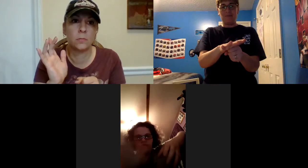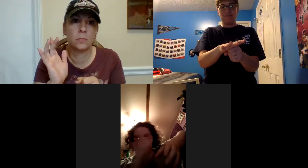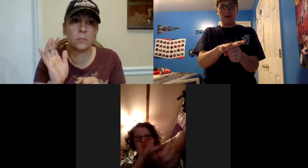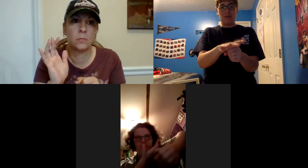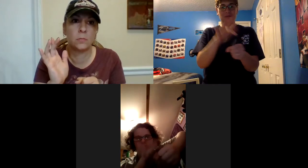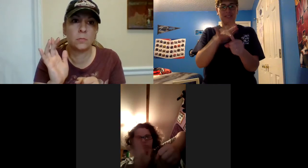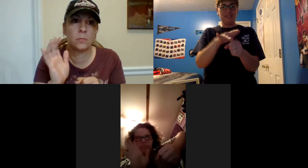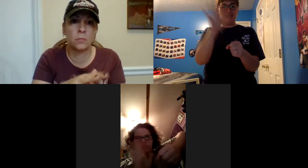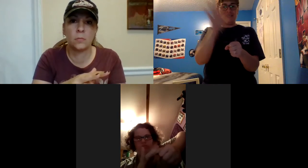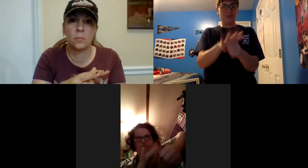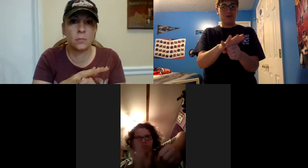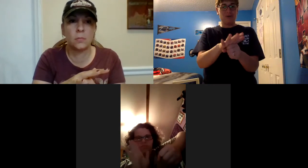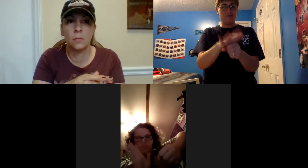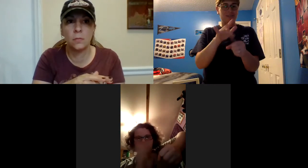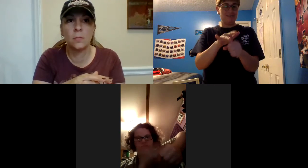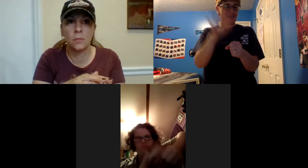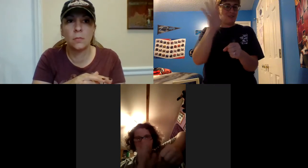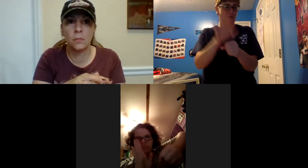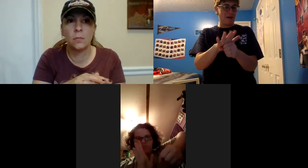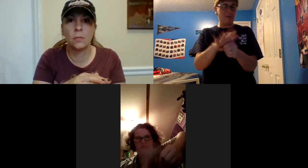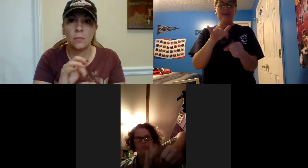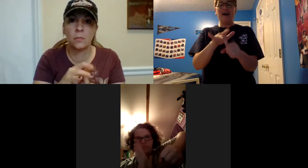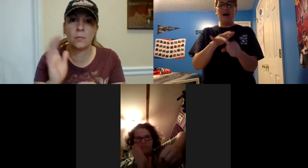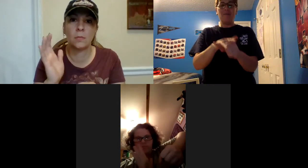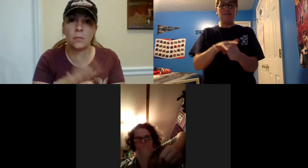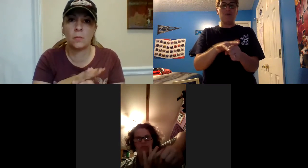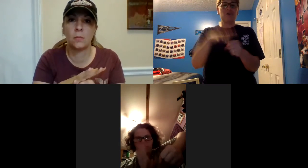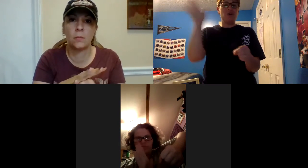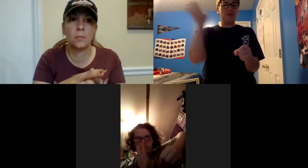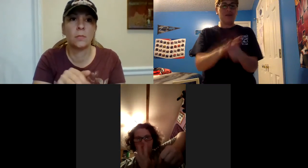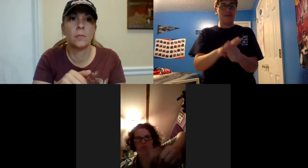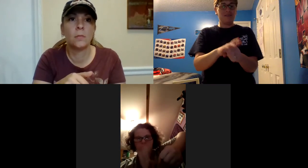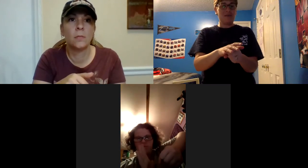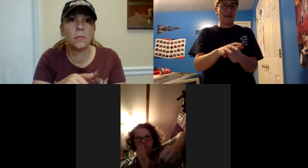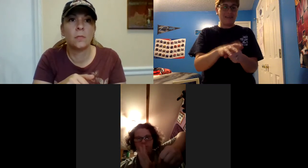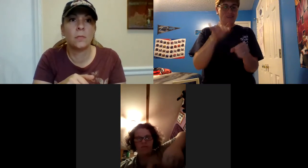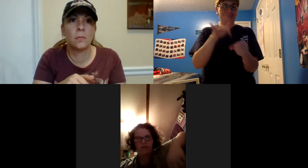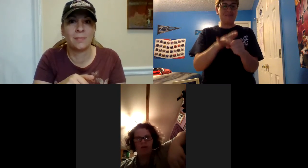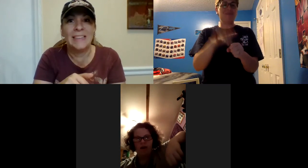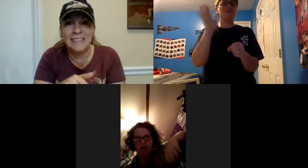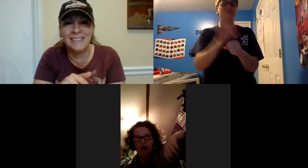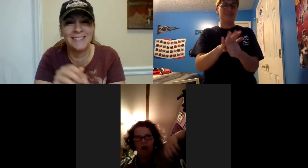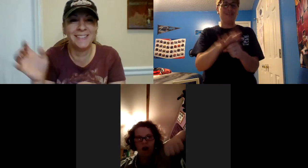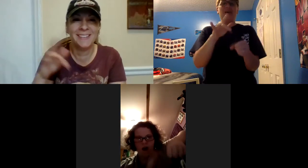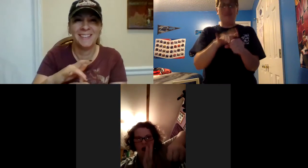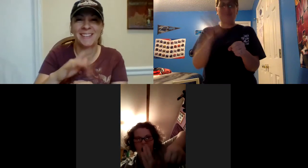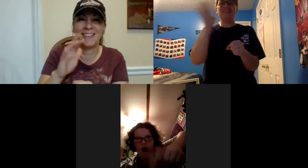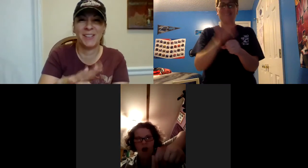and pop it. It's a soda. It's a soda pop. Of course, you don't want to smack it, but